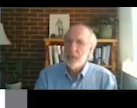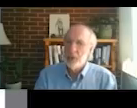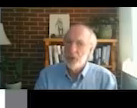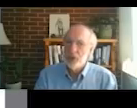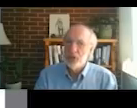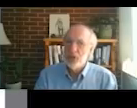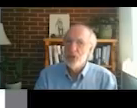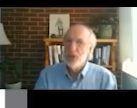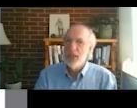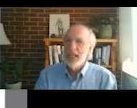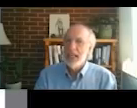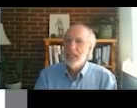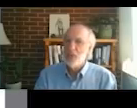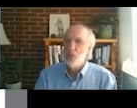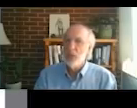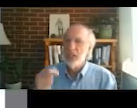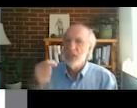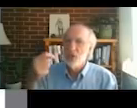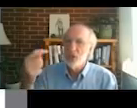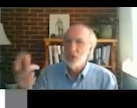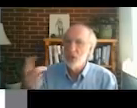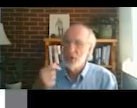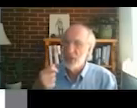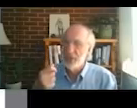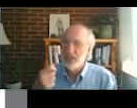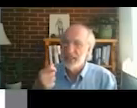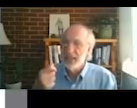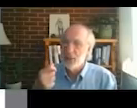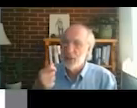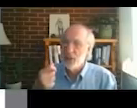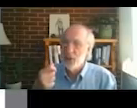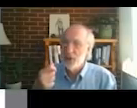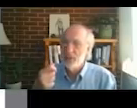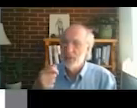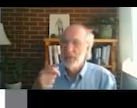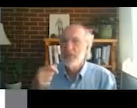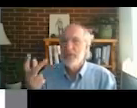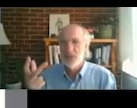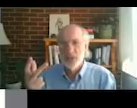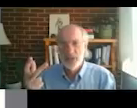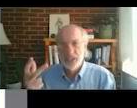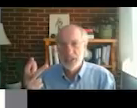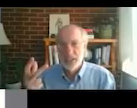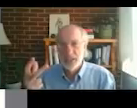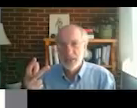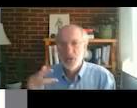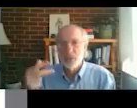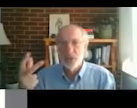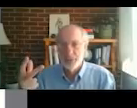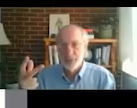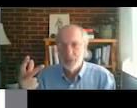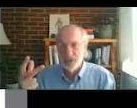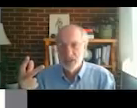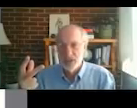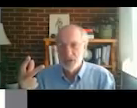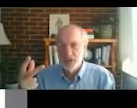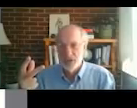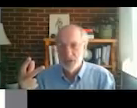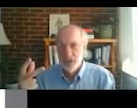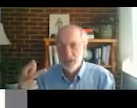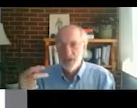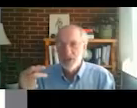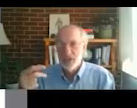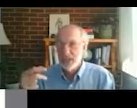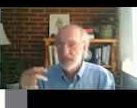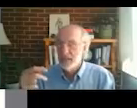readily approaches you and is willing to do something to get what you want. That's when you kick in your prompt